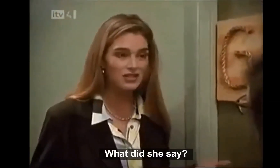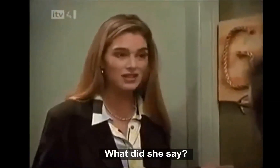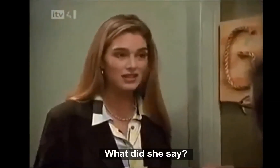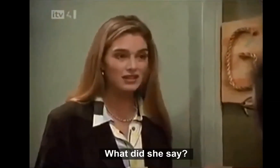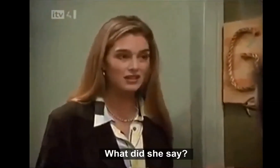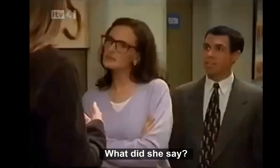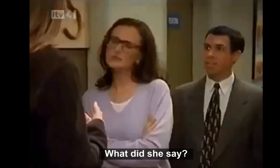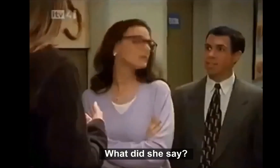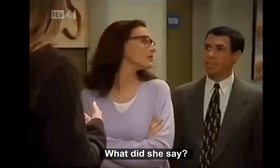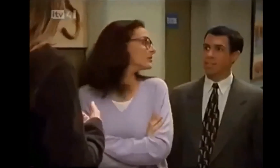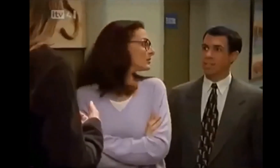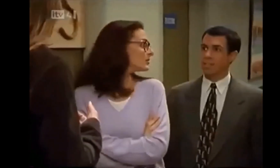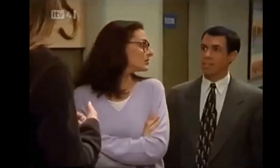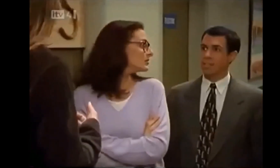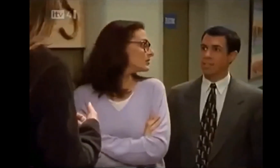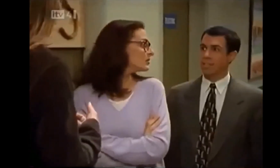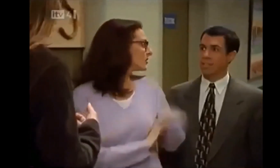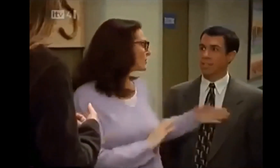What did she say?